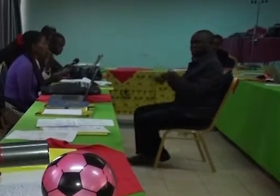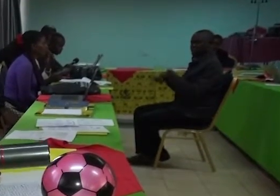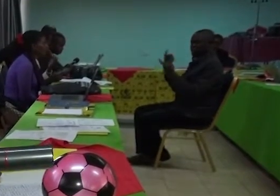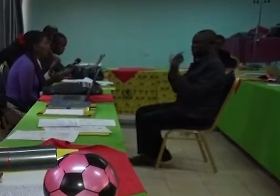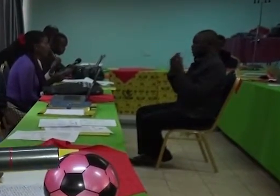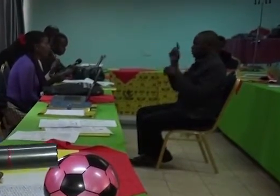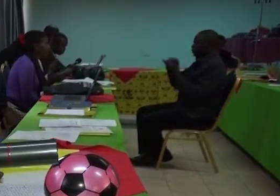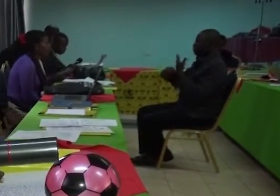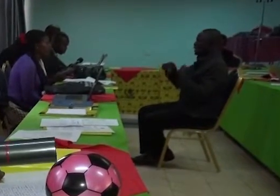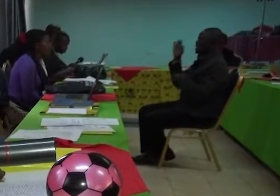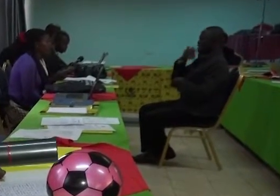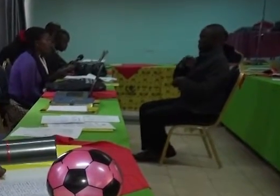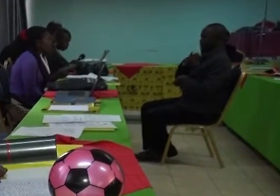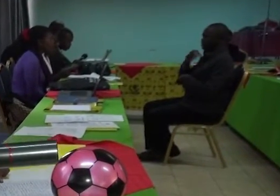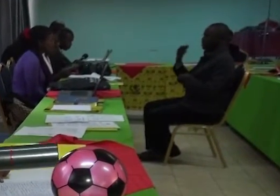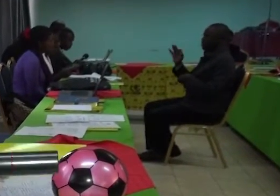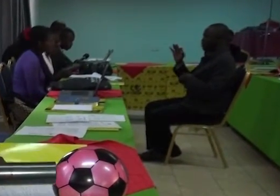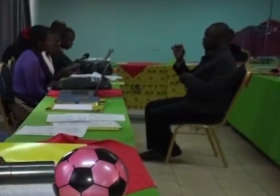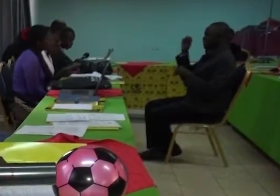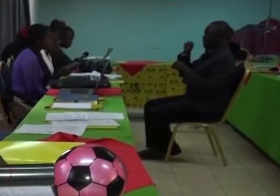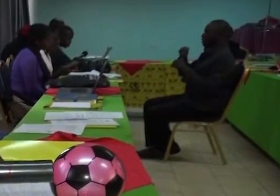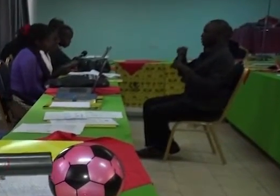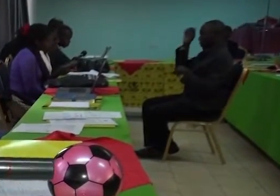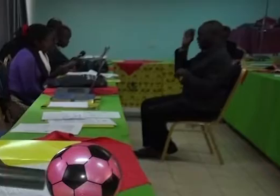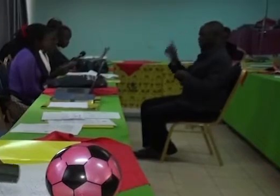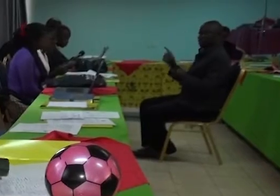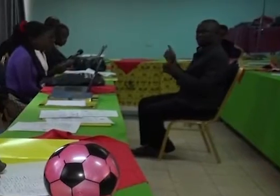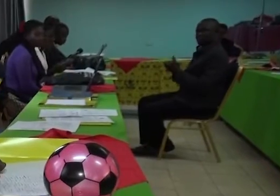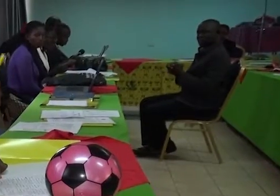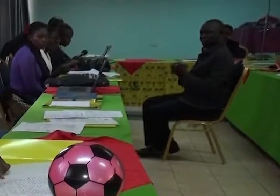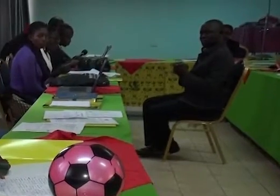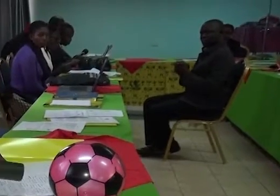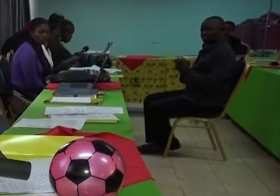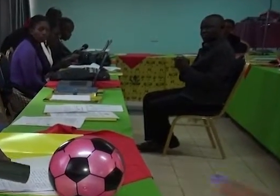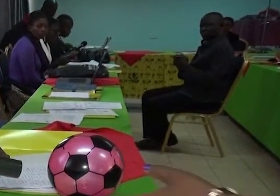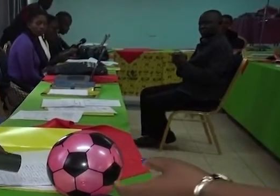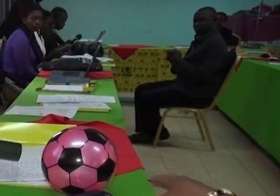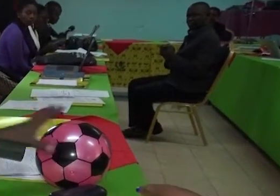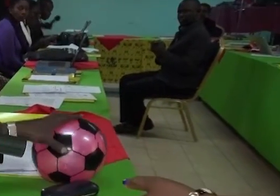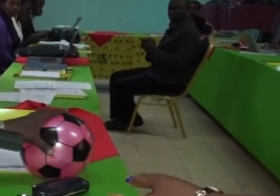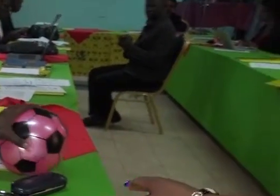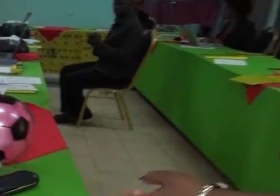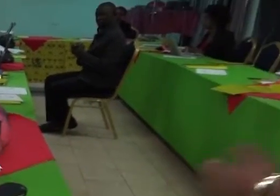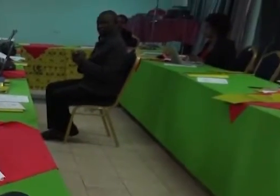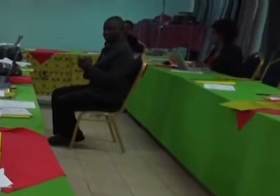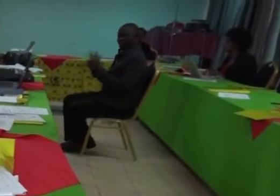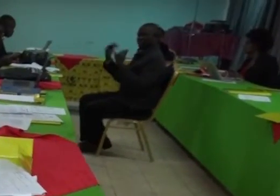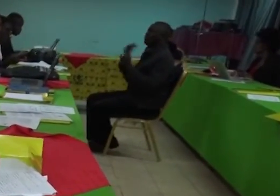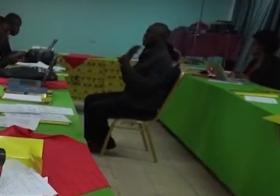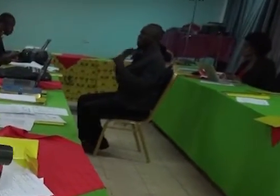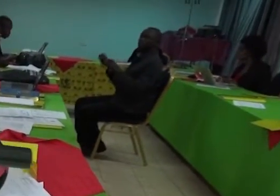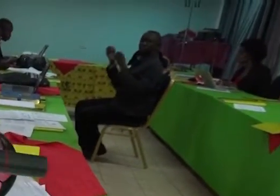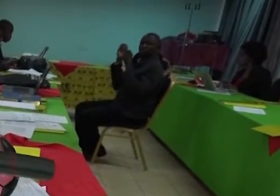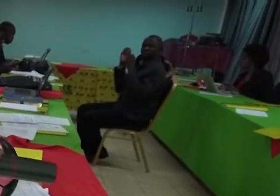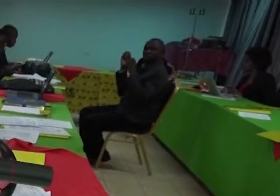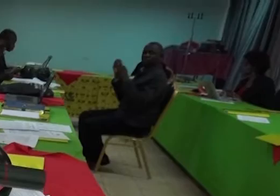on the benefits of inclusive education. Yeah, I think I've taken people that can throw the ball. The rule, it